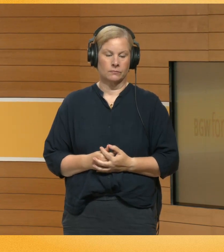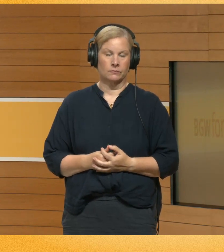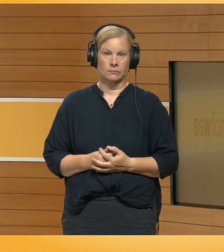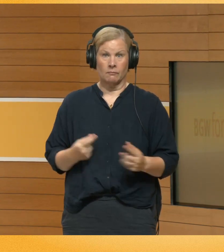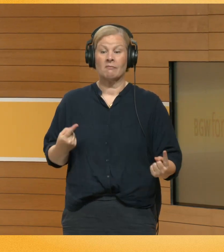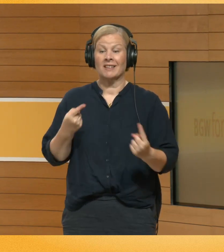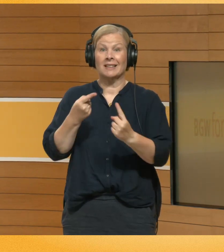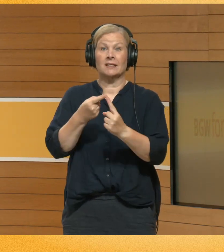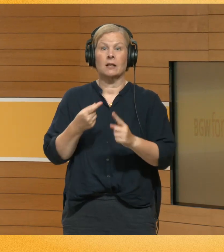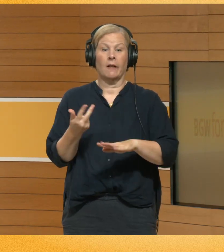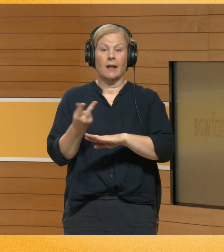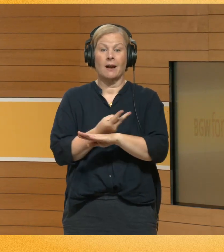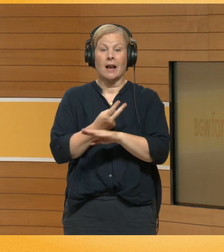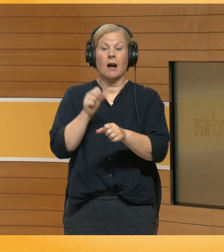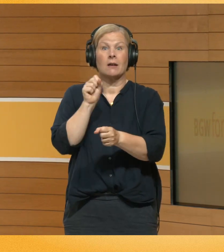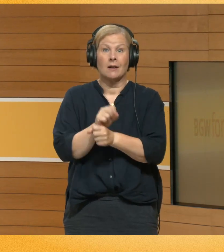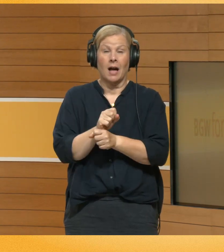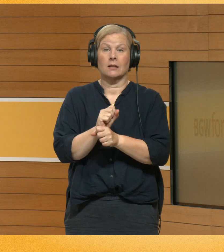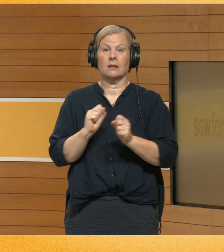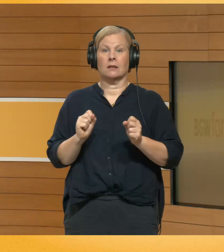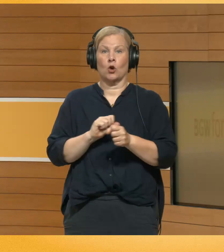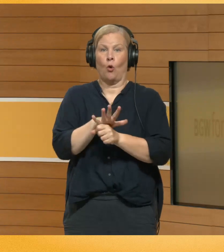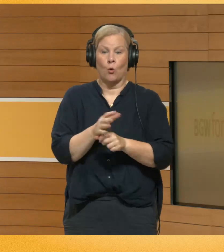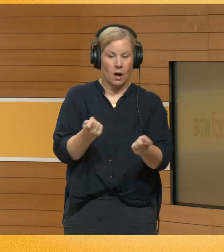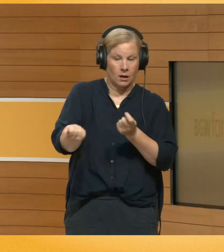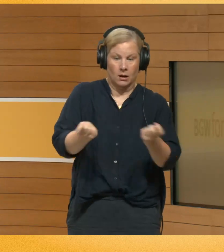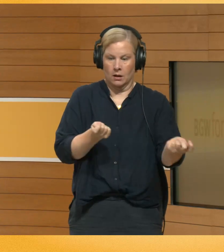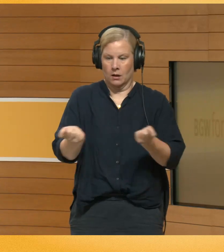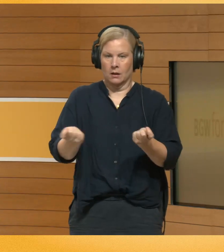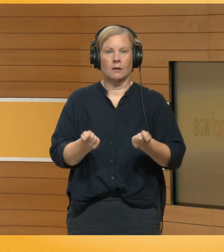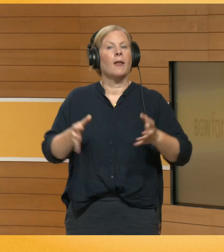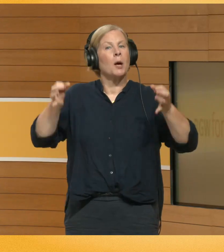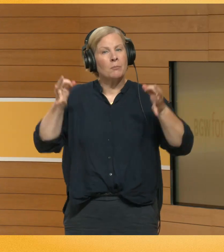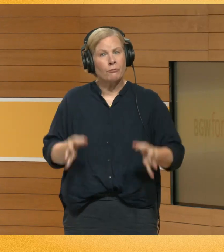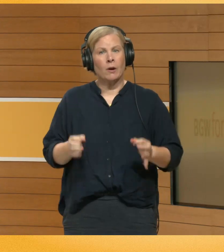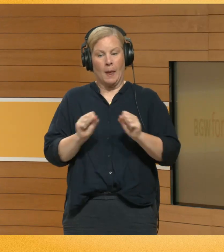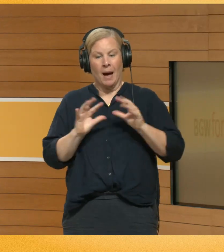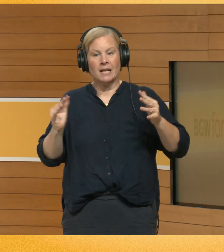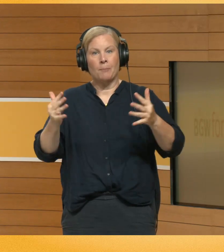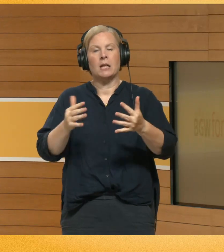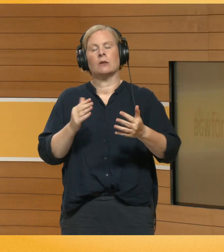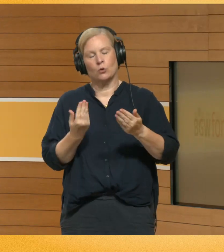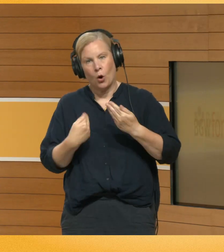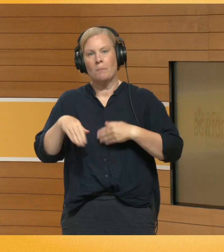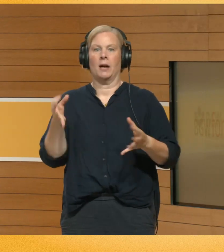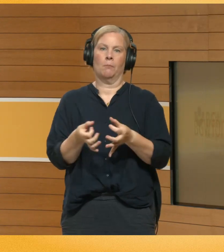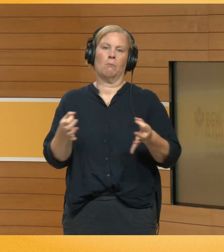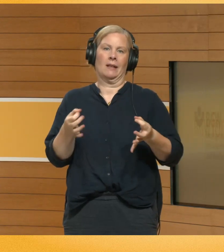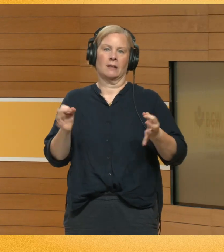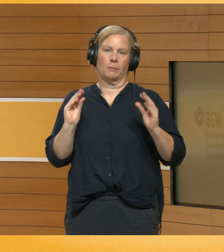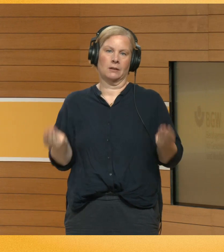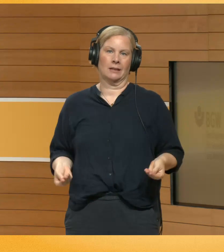during pandemic also, some of the measures and mechanisms that Ghana had then taken, including the